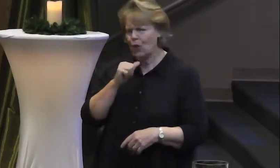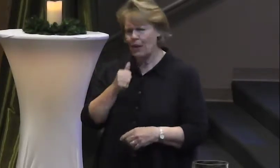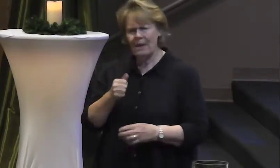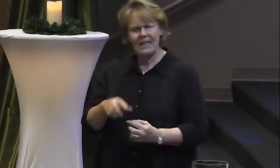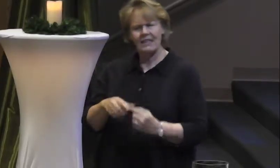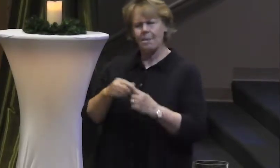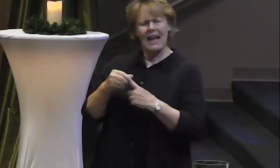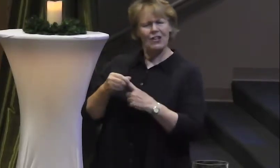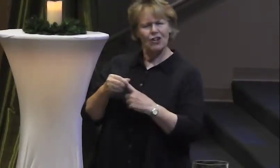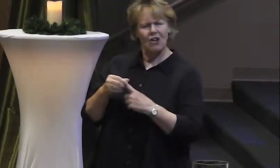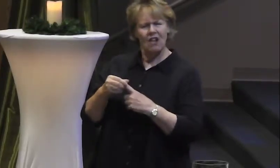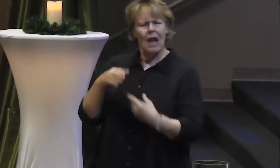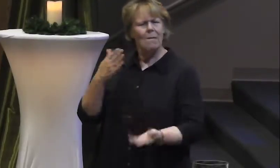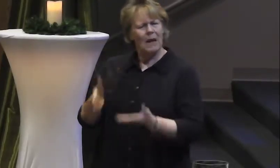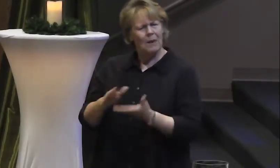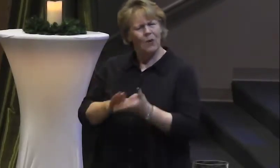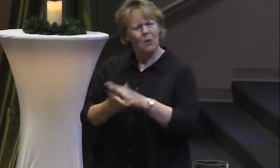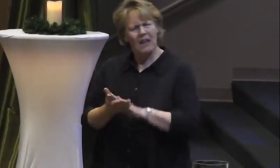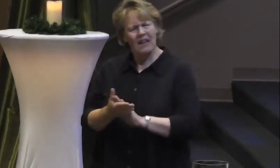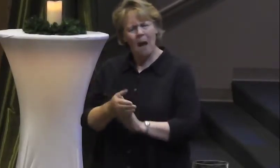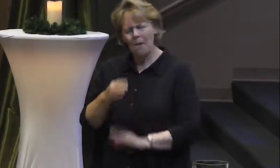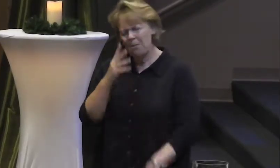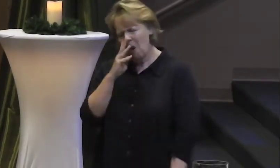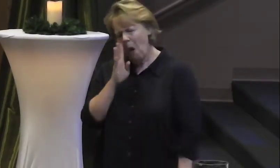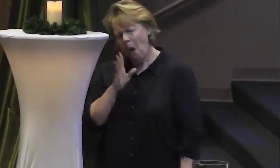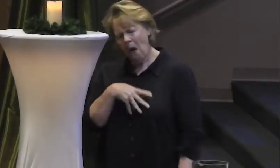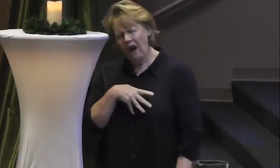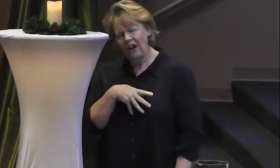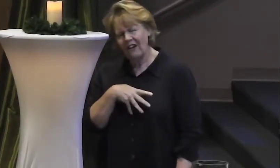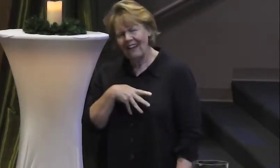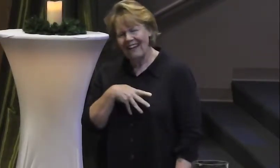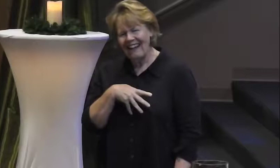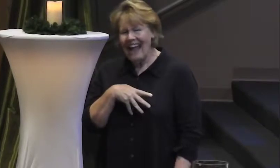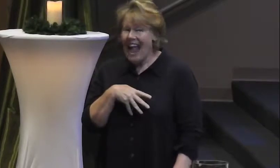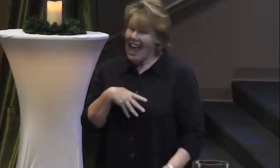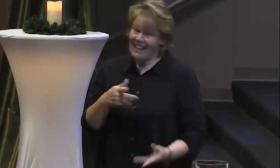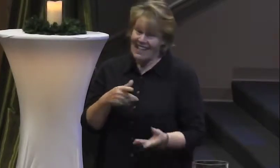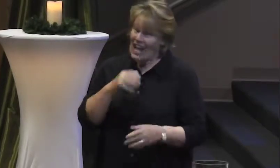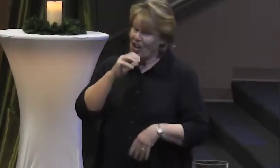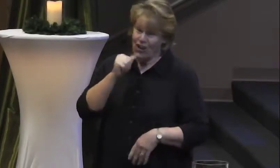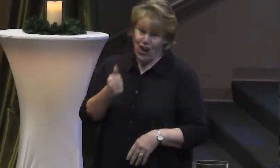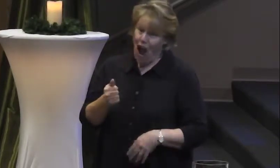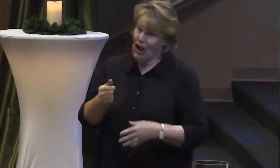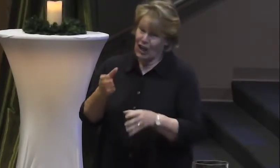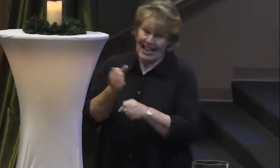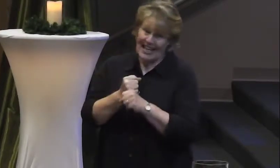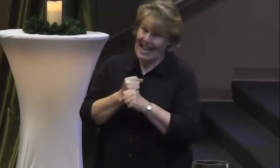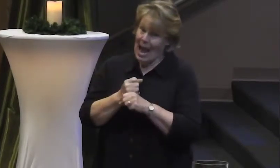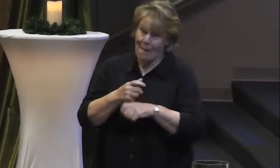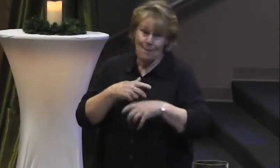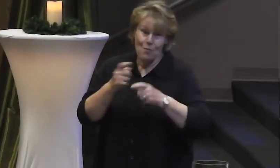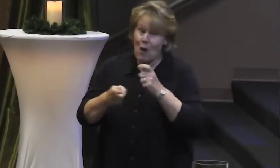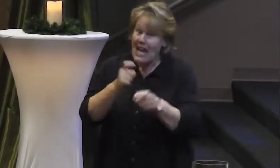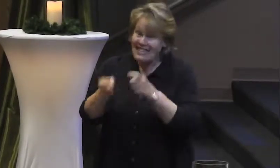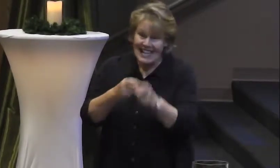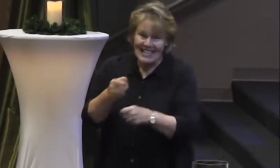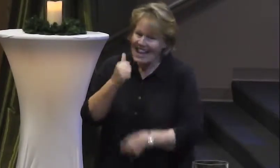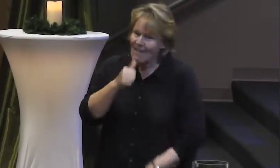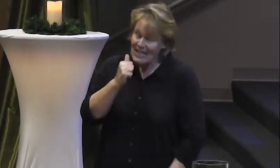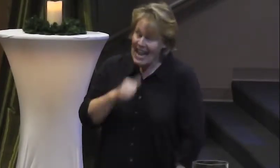get bored with it. And there's no way you get presents every day, and you are going to school. Well, he didn't